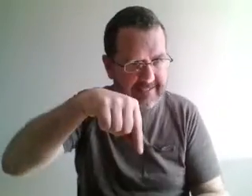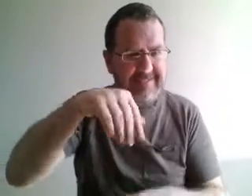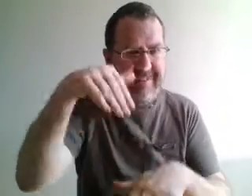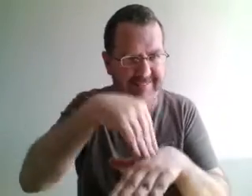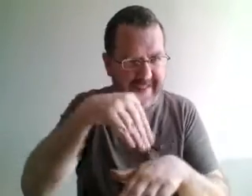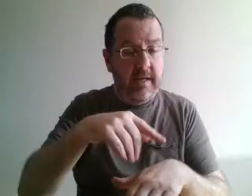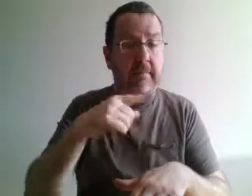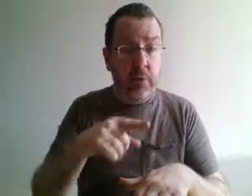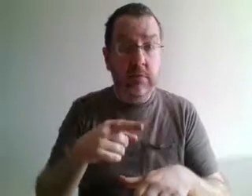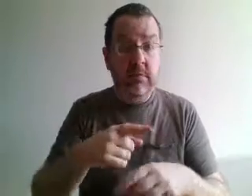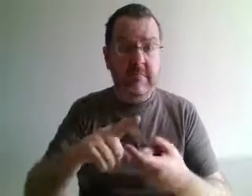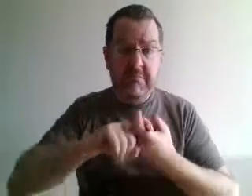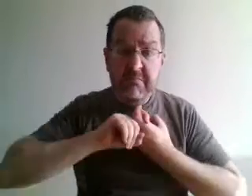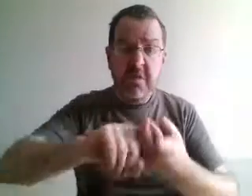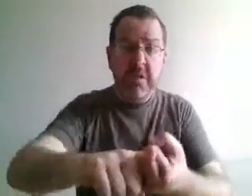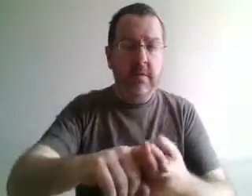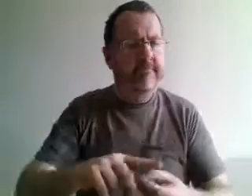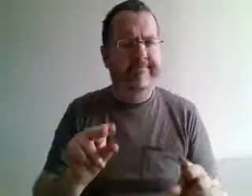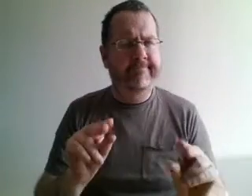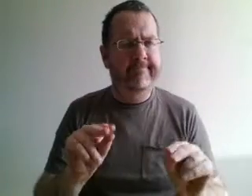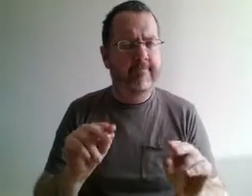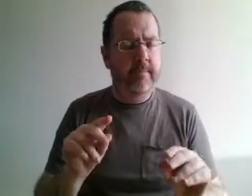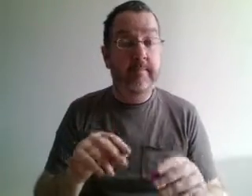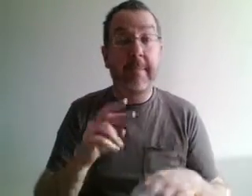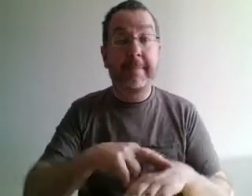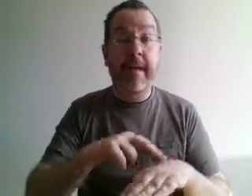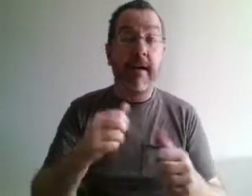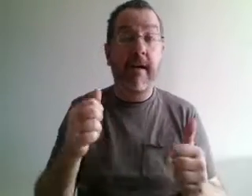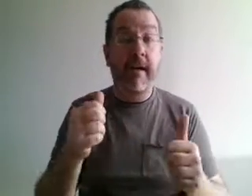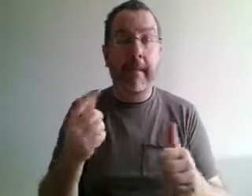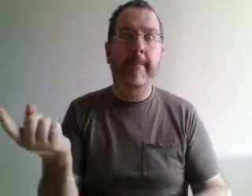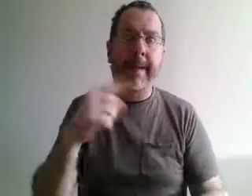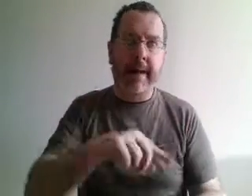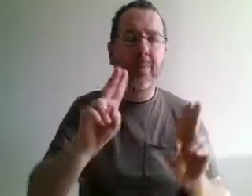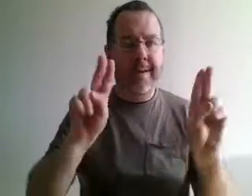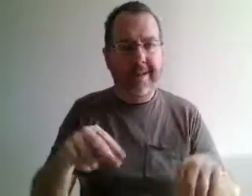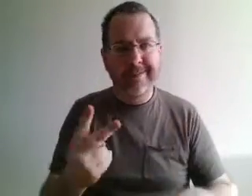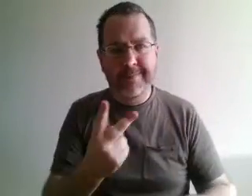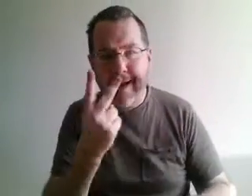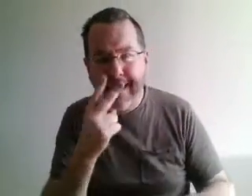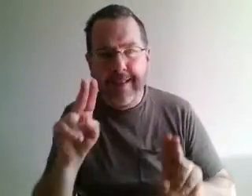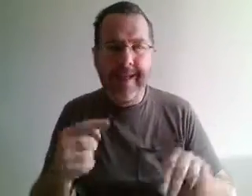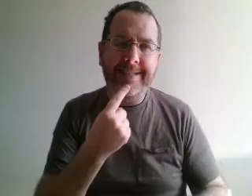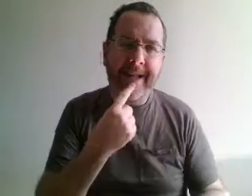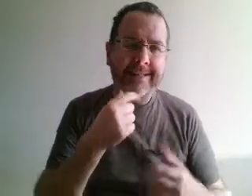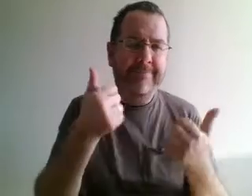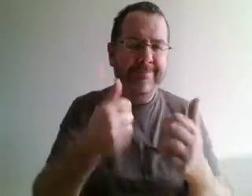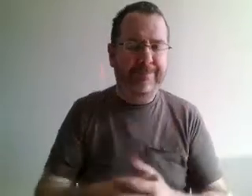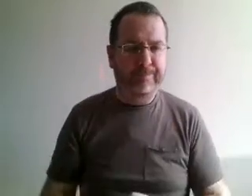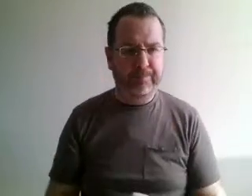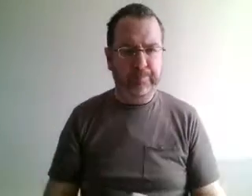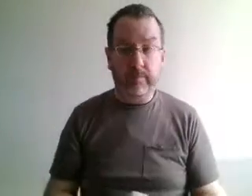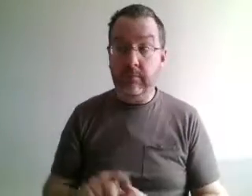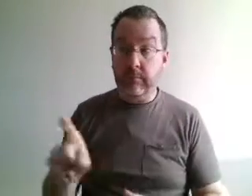and that people recover their sense of smell and taste when they recover. Kingston, to go back to almost where we started this discussion on Morning